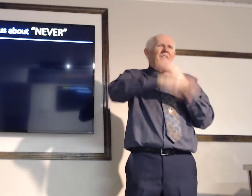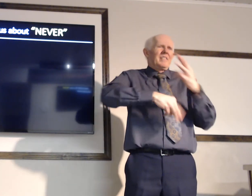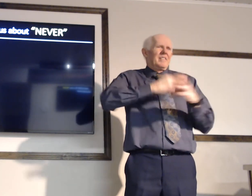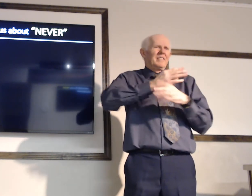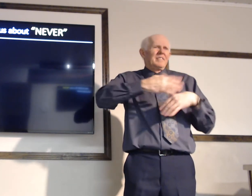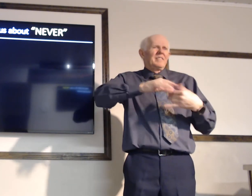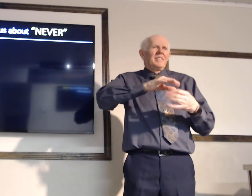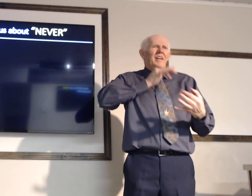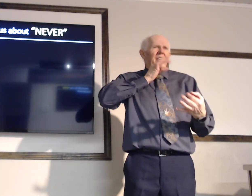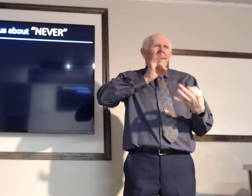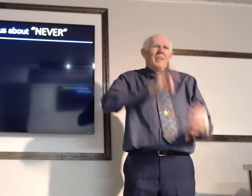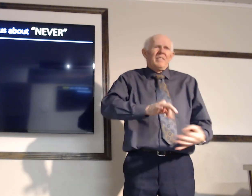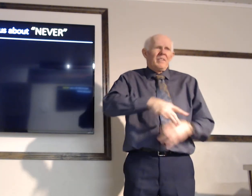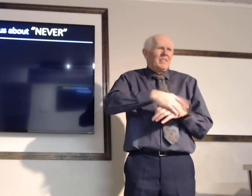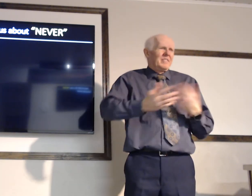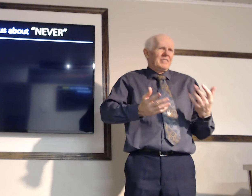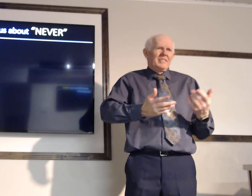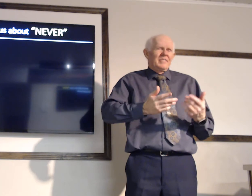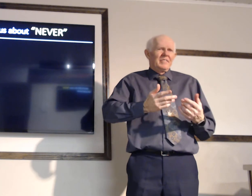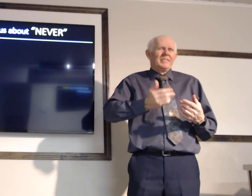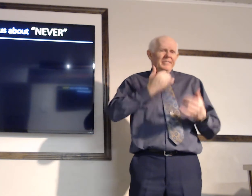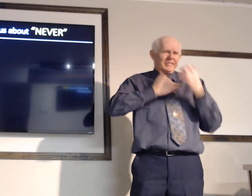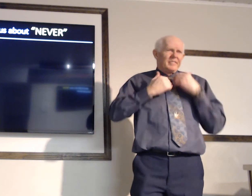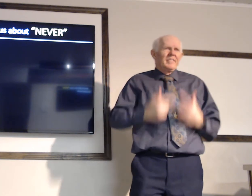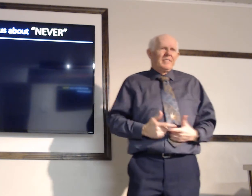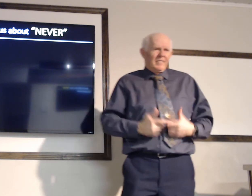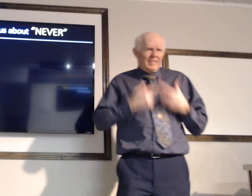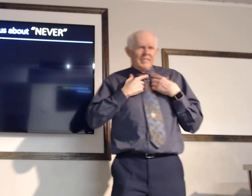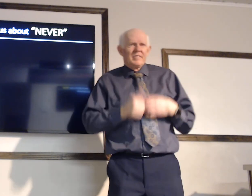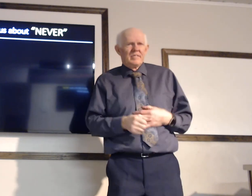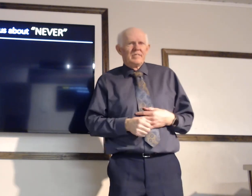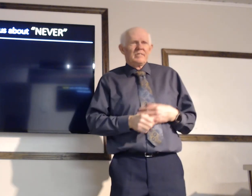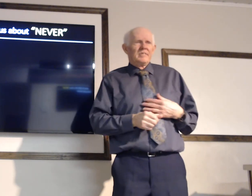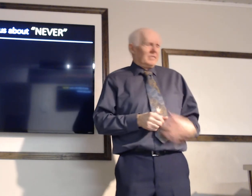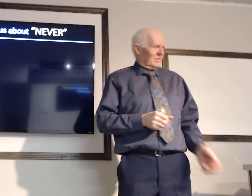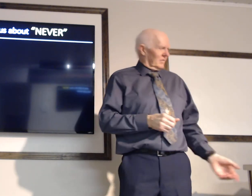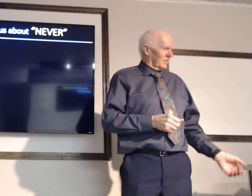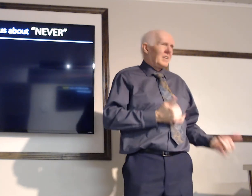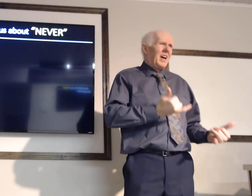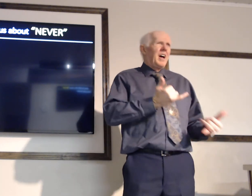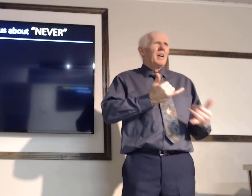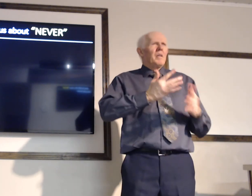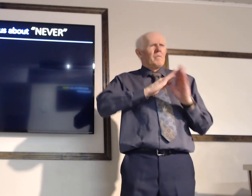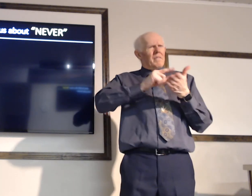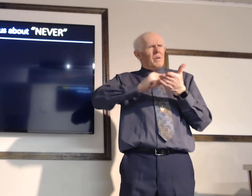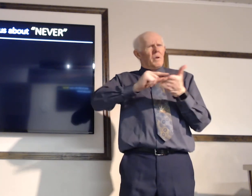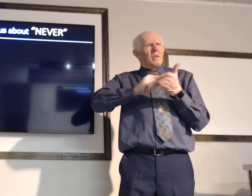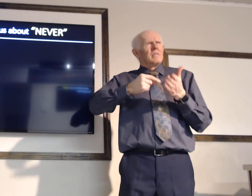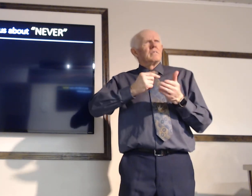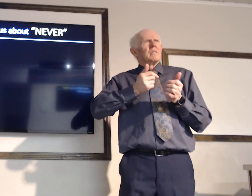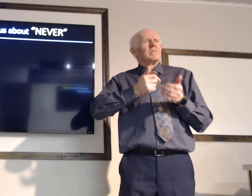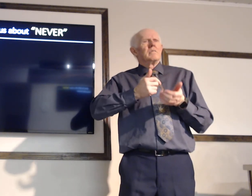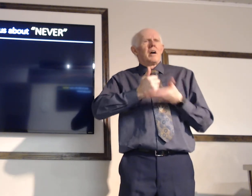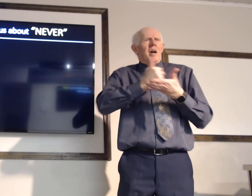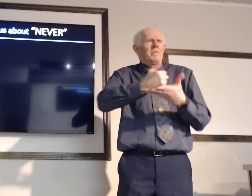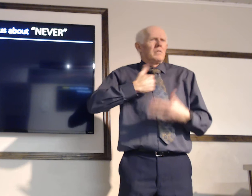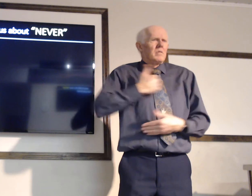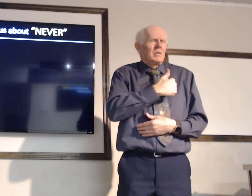Sin is around us in the world, and we're not perfect, and we do make mistakes in life. And there are Bible verses that